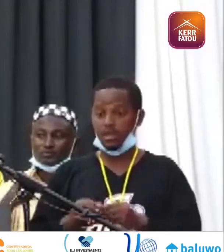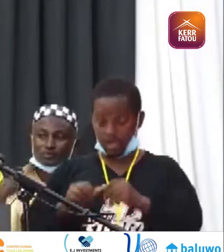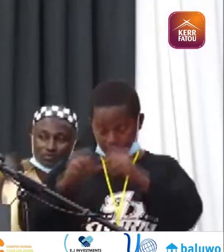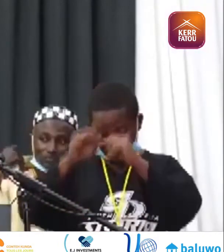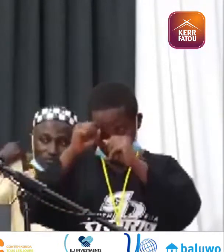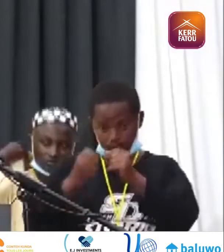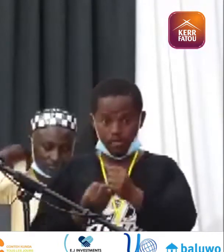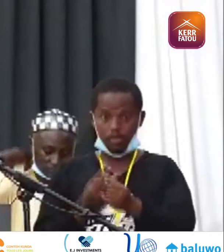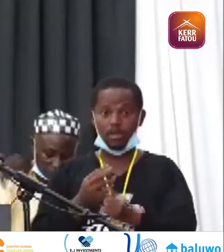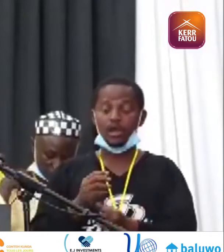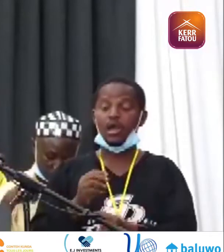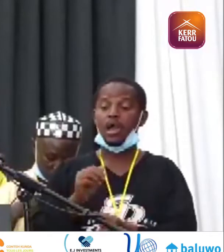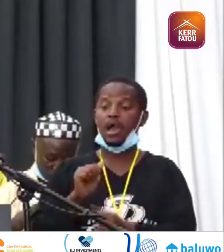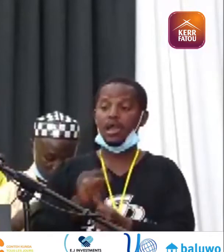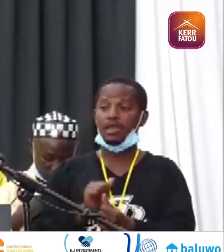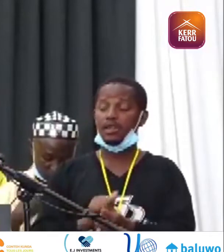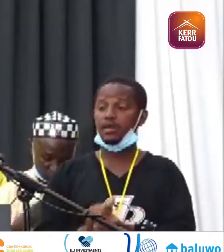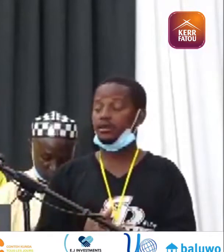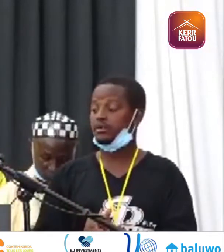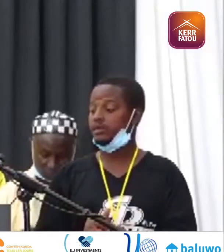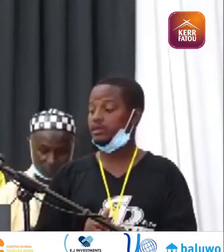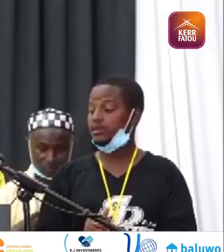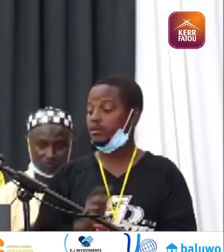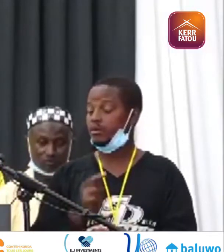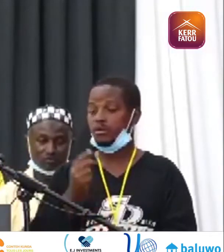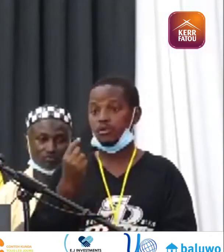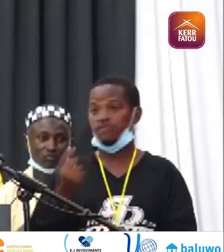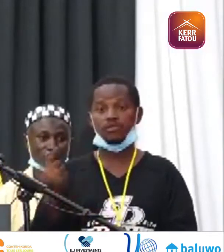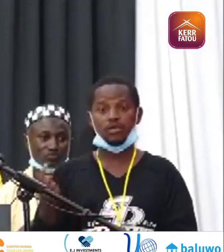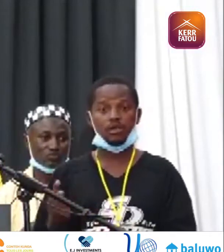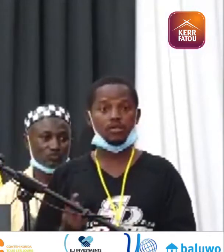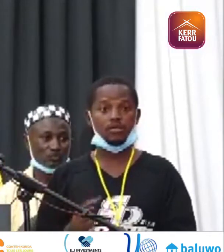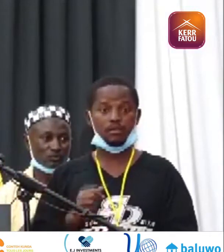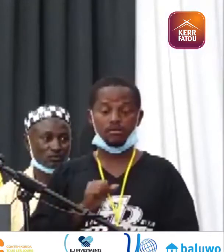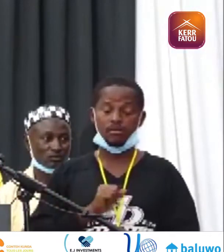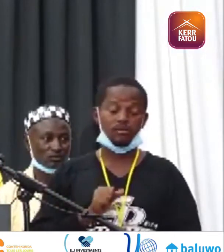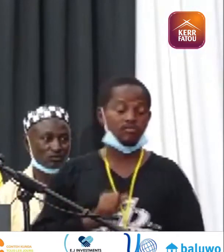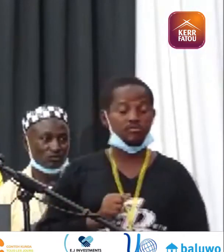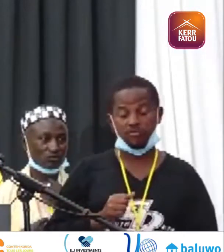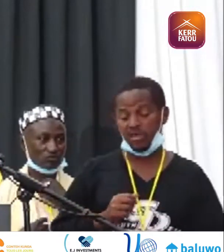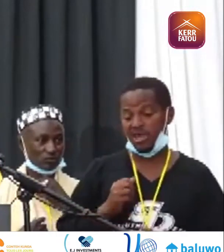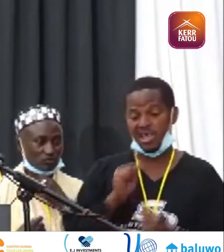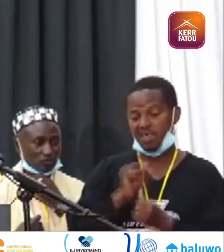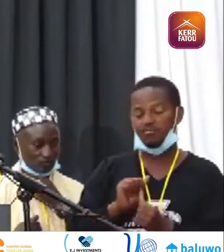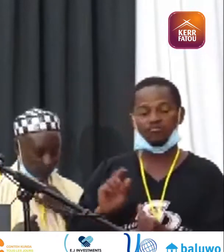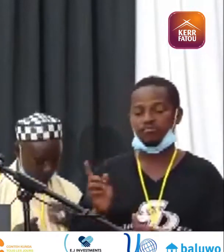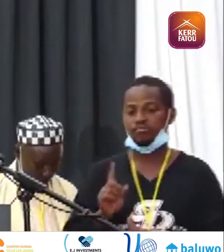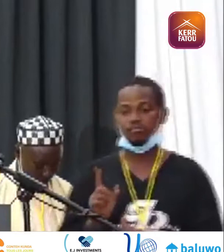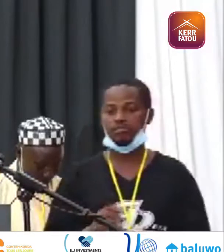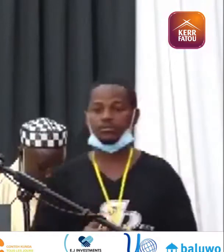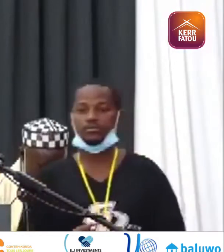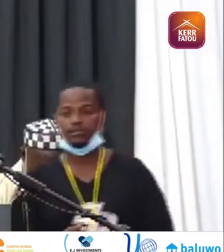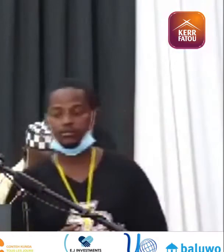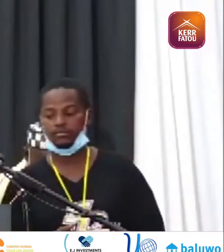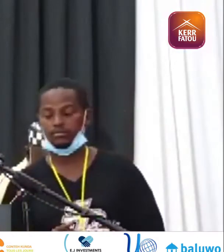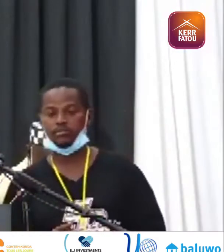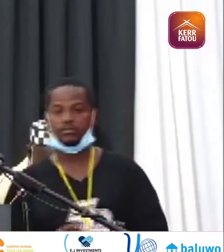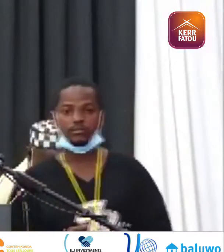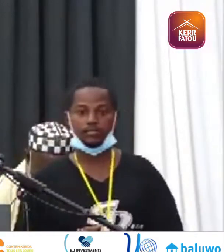government's development agenda and not individual personal self-aggrandizement agendas.